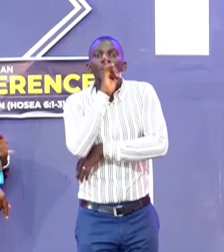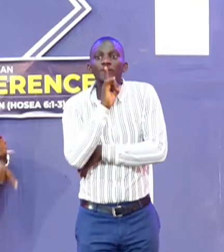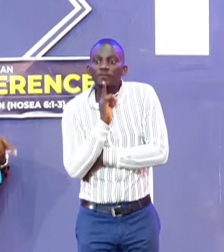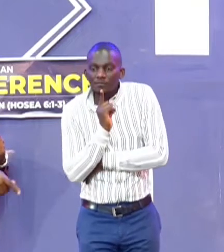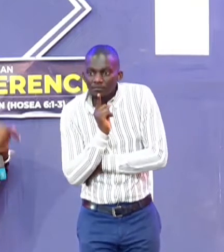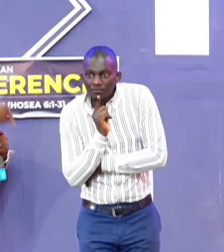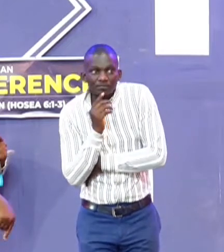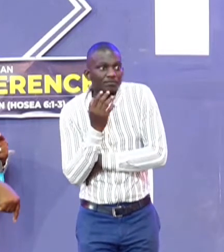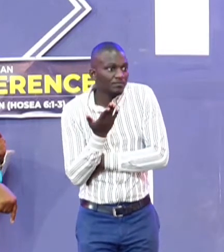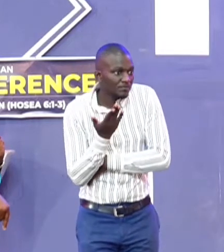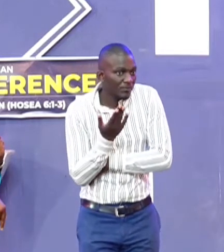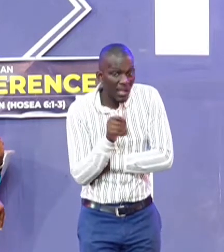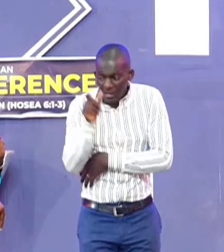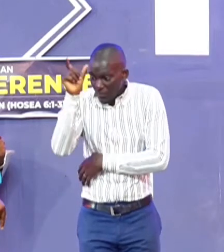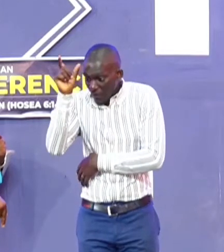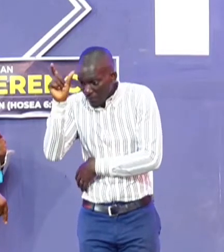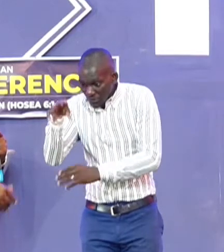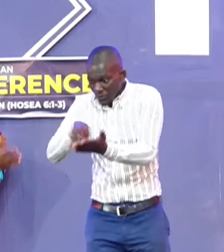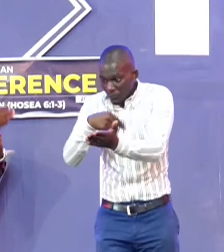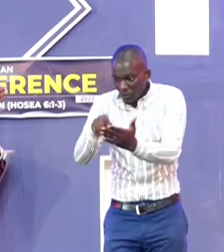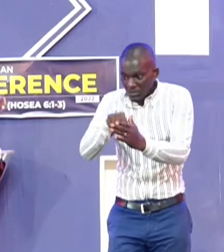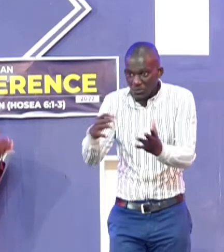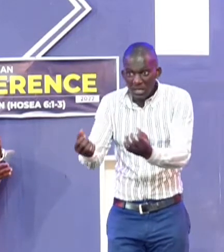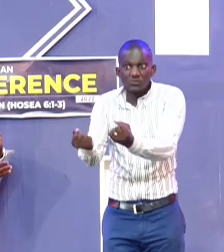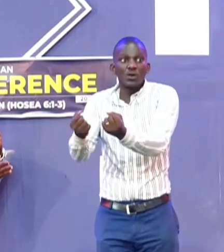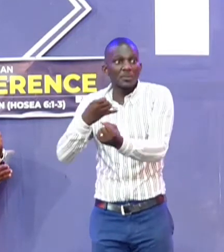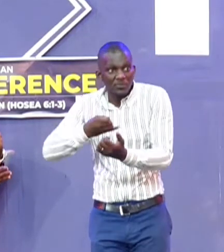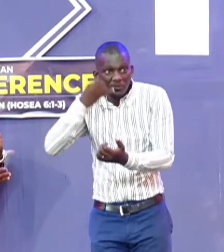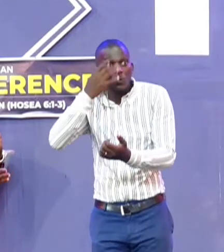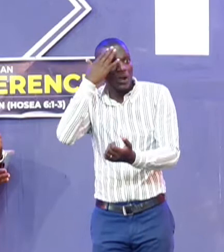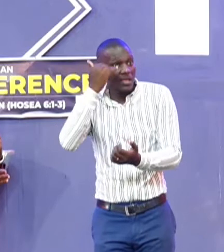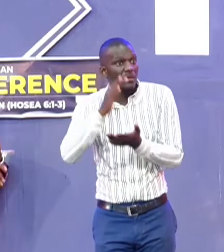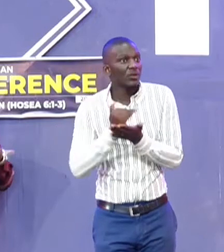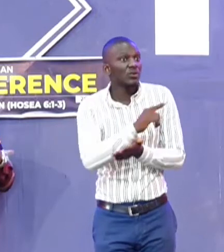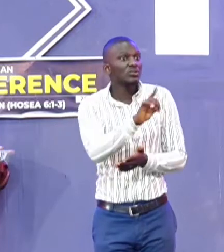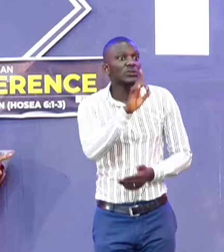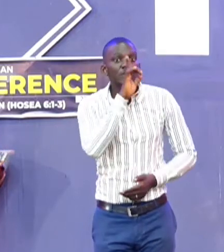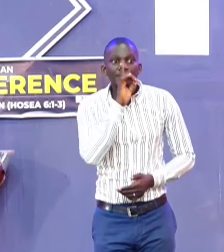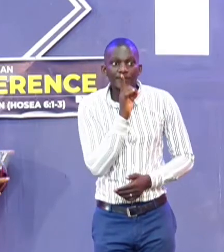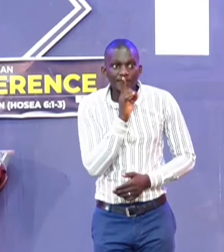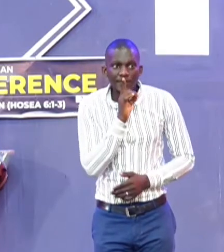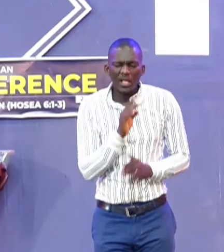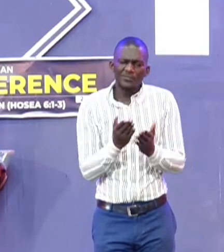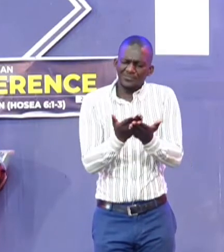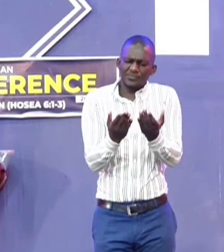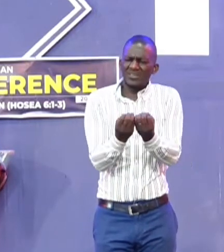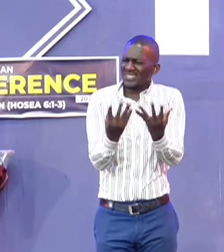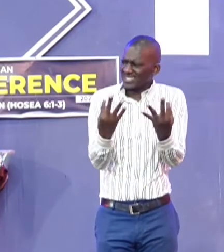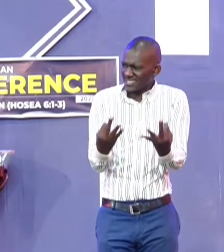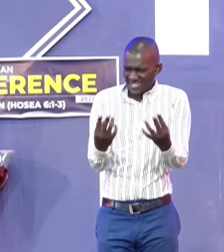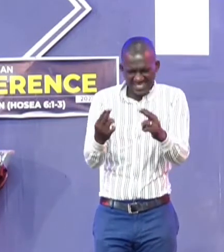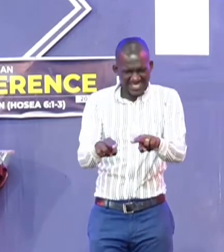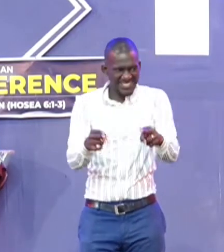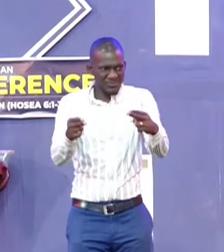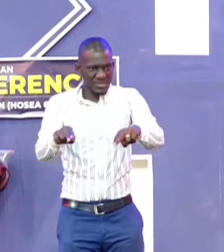it out, another person landed into it. Because you kept silent. Many